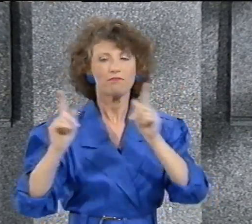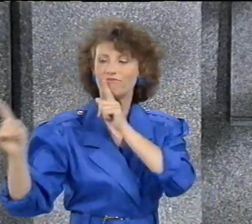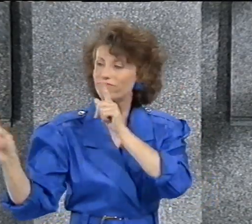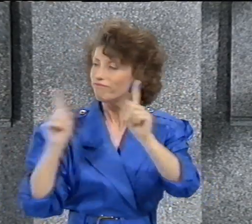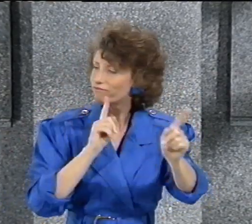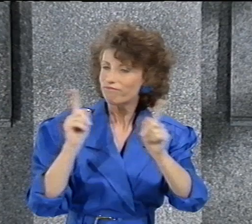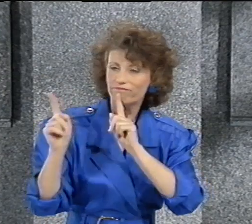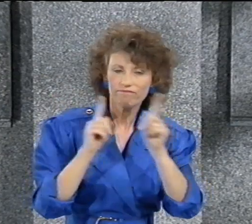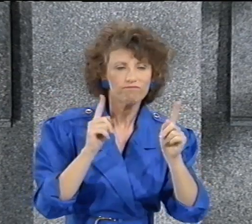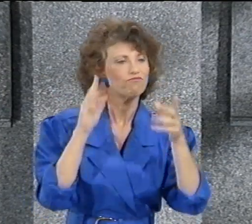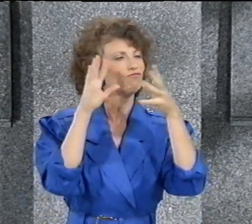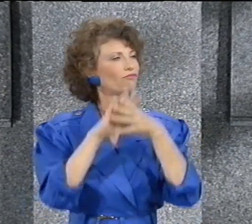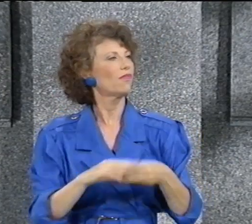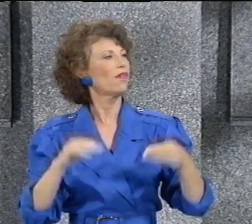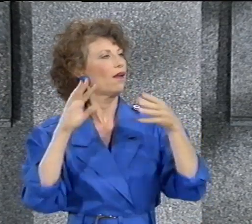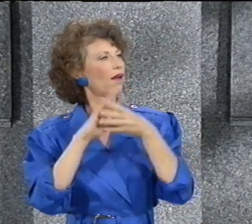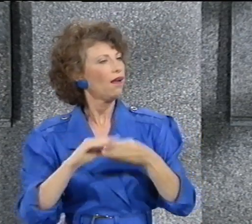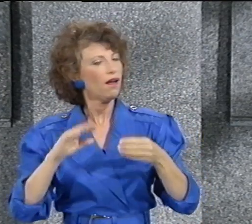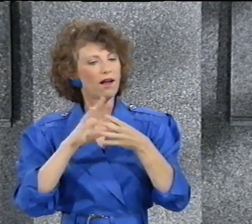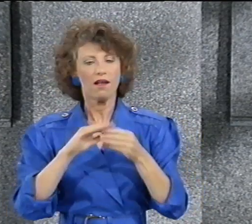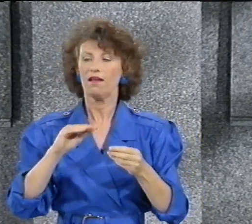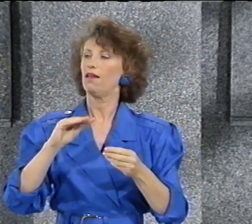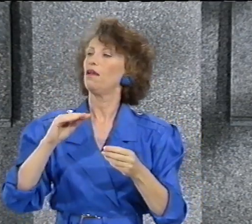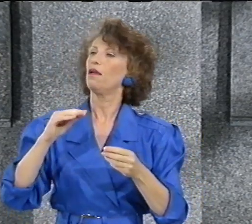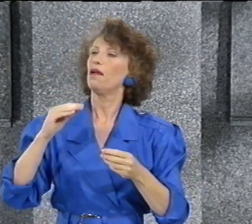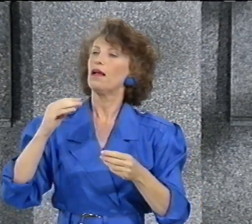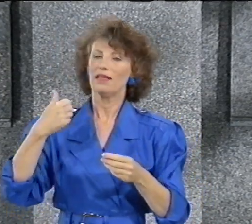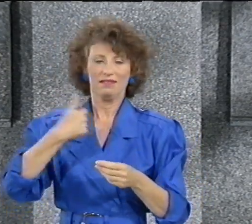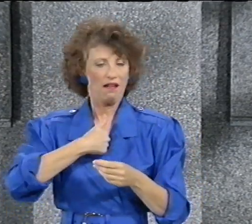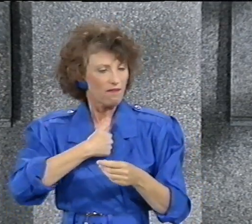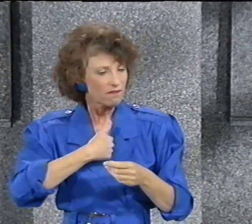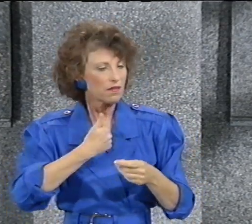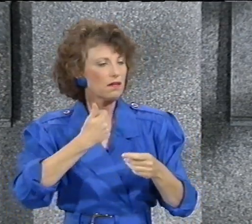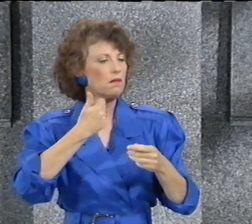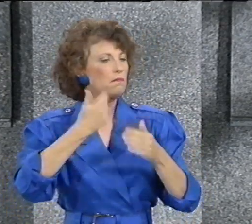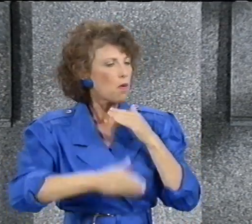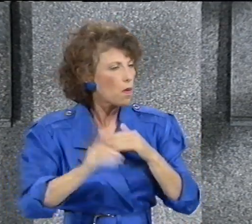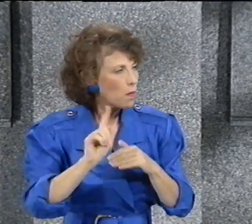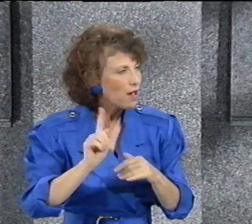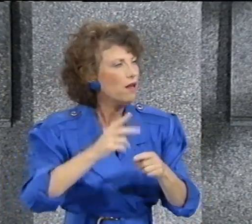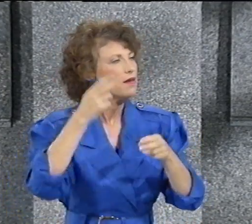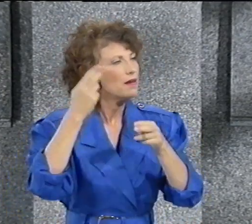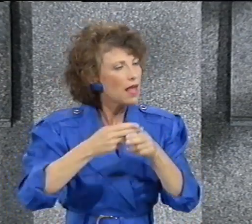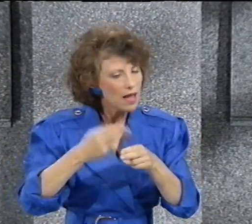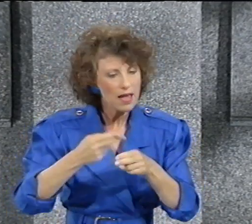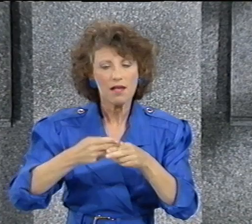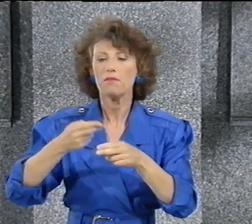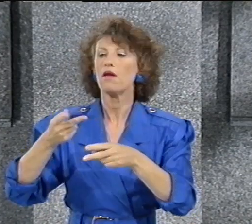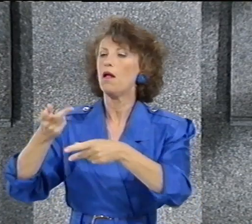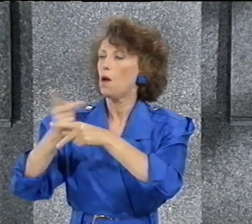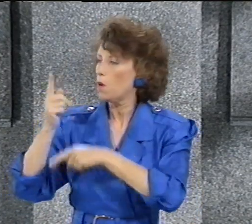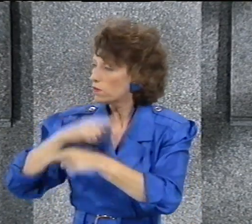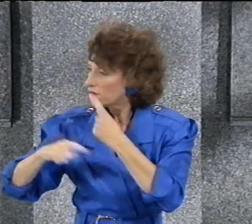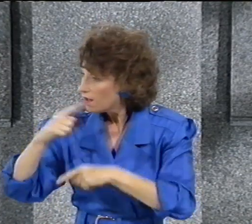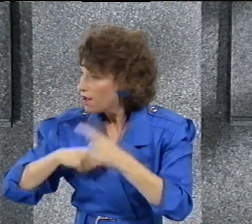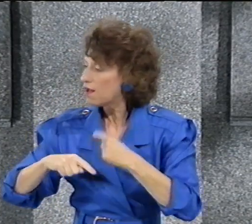life experiences, where they were born, spelling names of places, or using